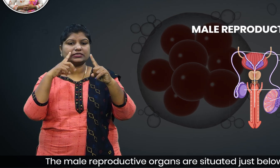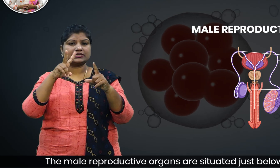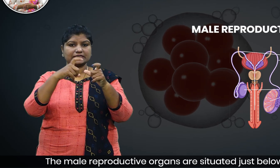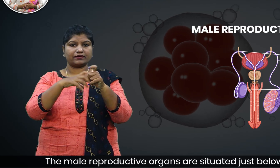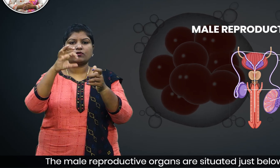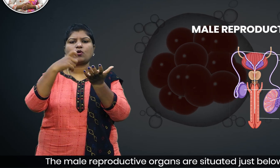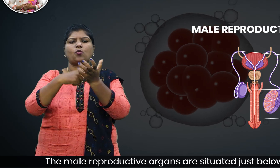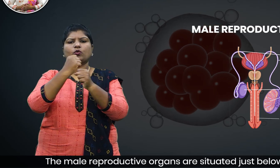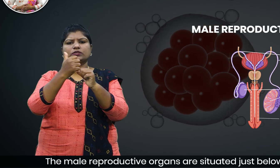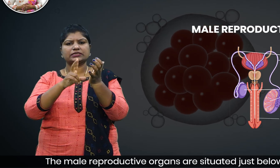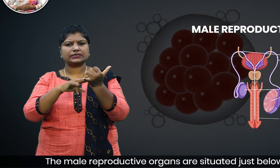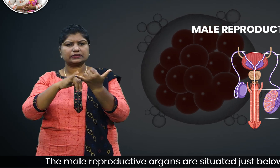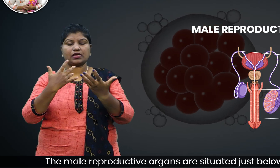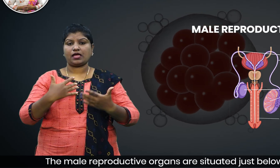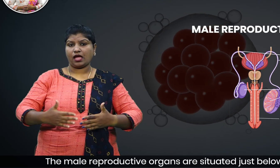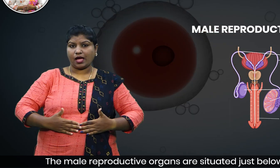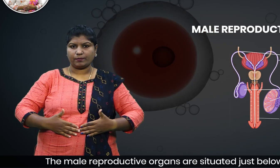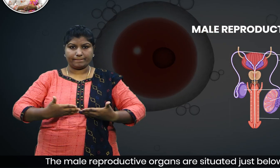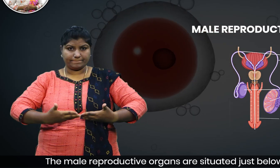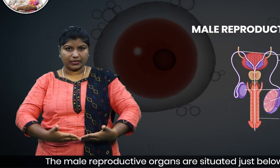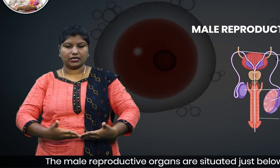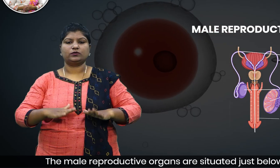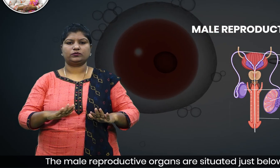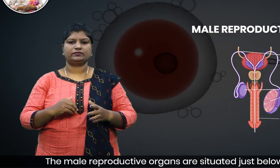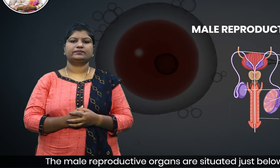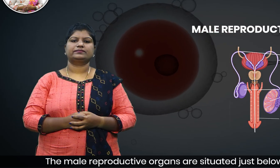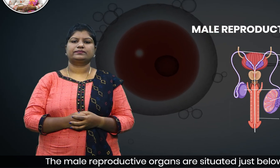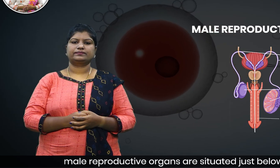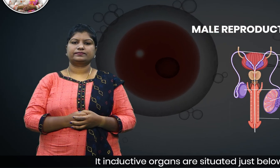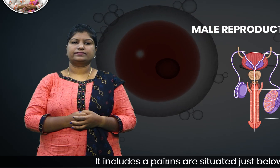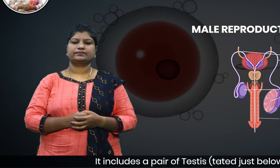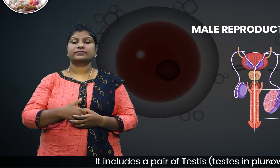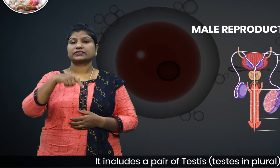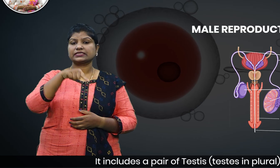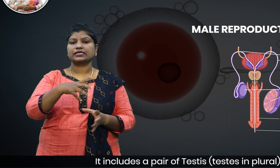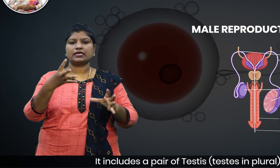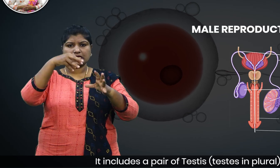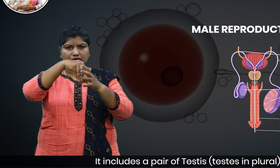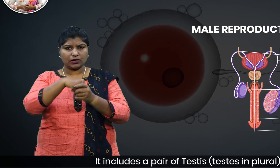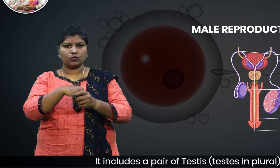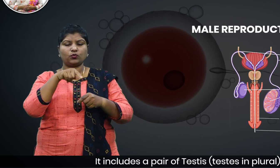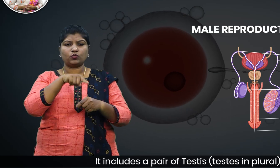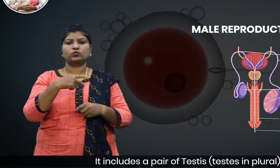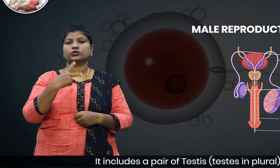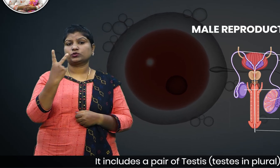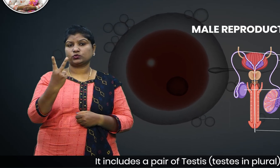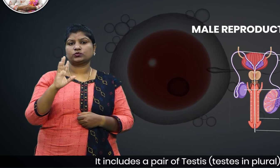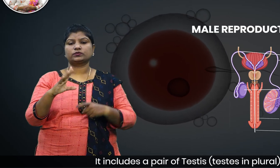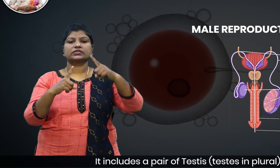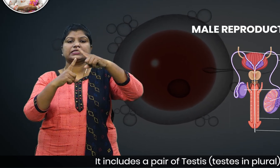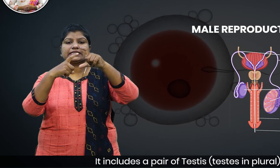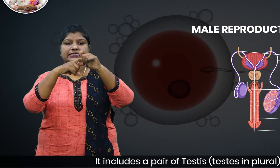situated just below the abdomen. It includes a pair of